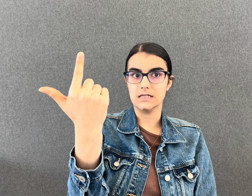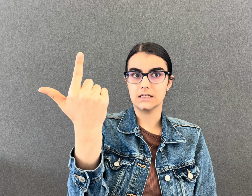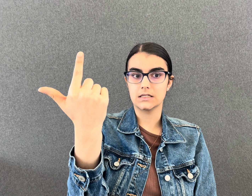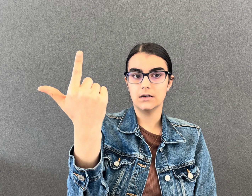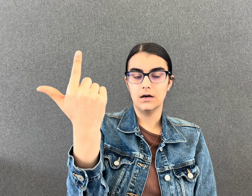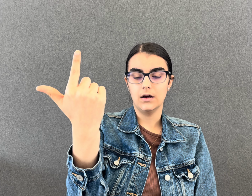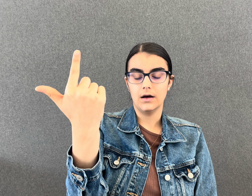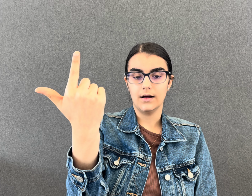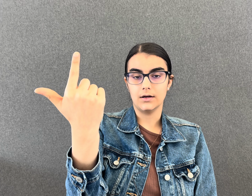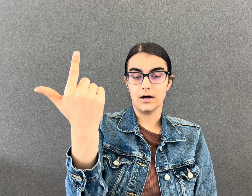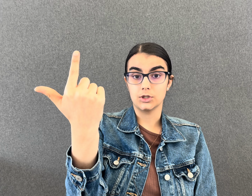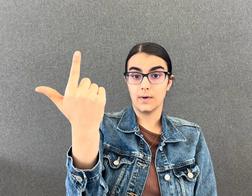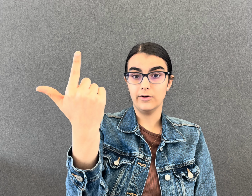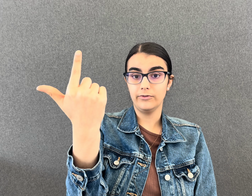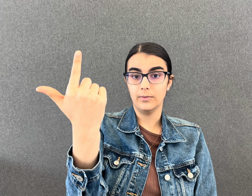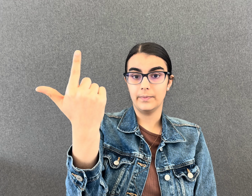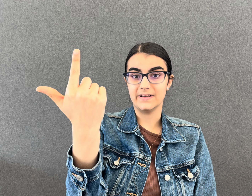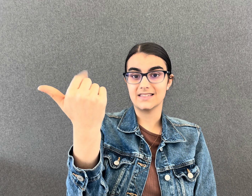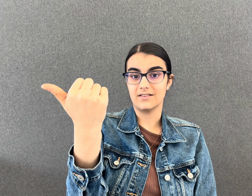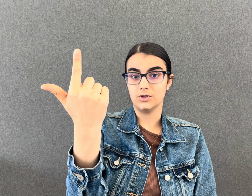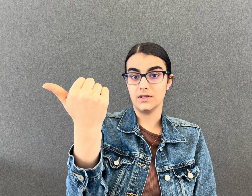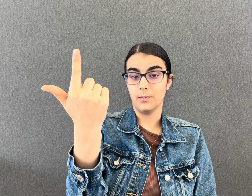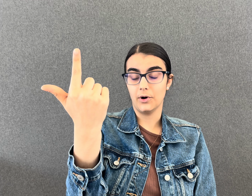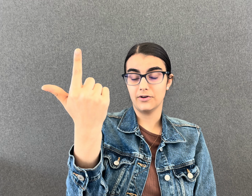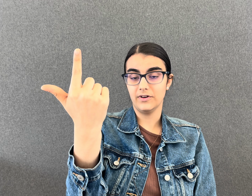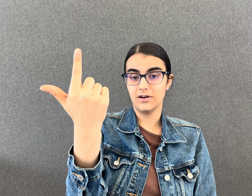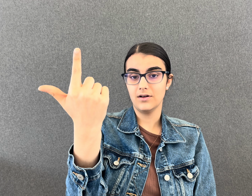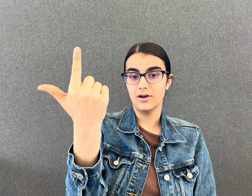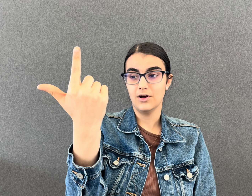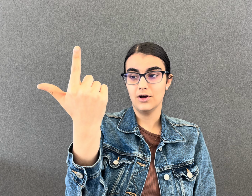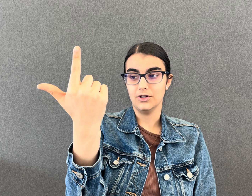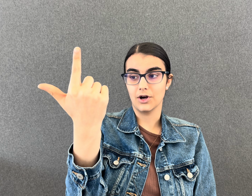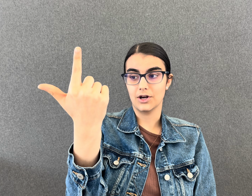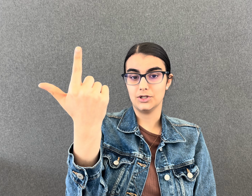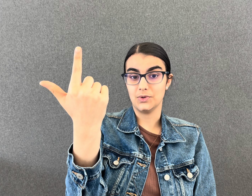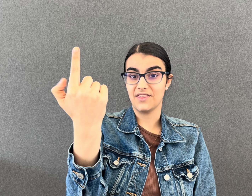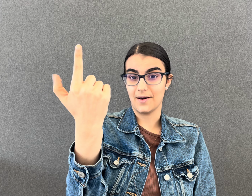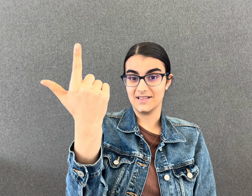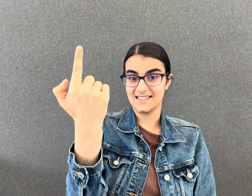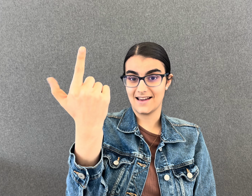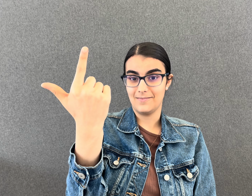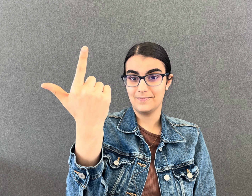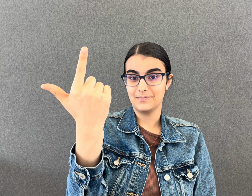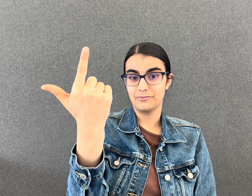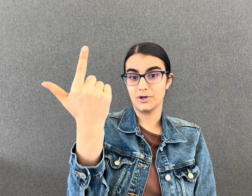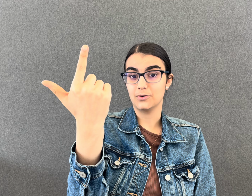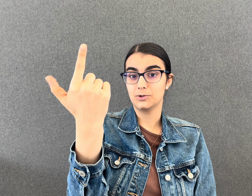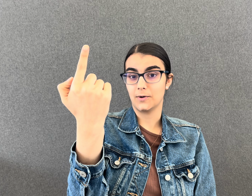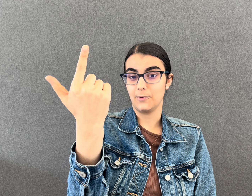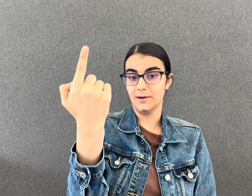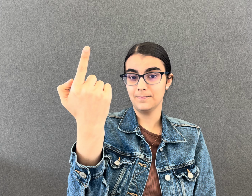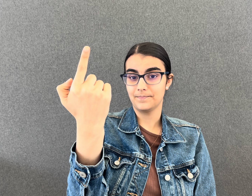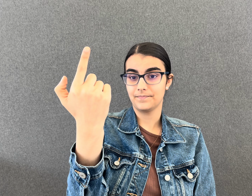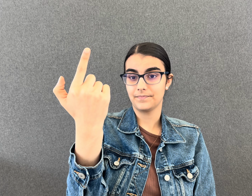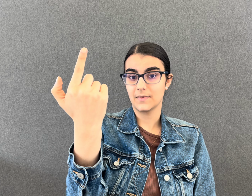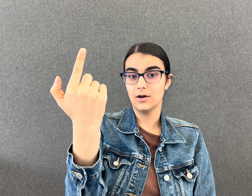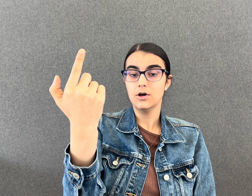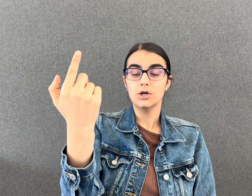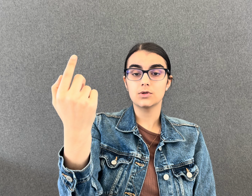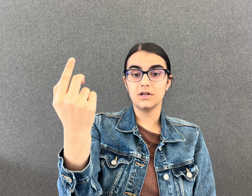as 12, but instead of doing the pointer finger, you're gonna do the thumb instead. So 21.